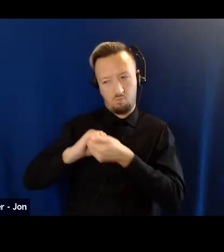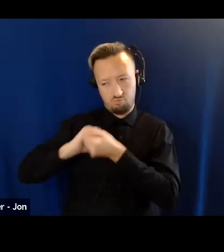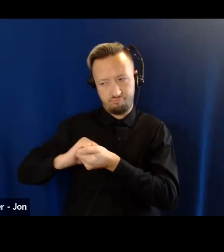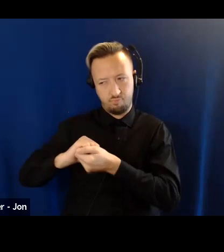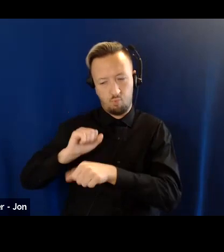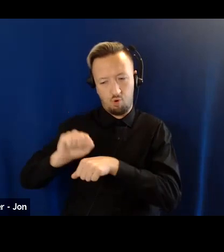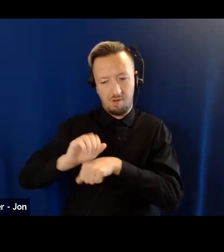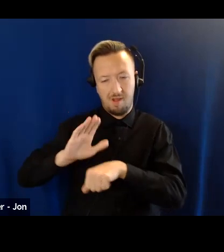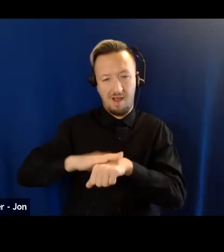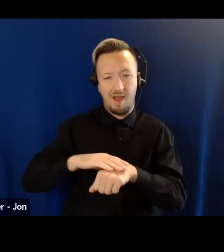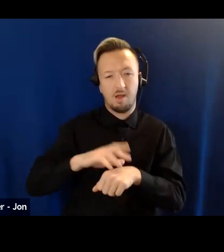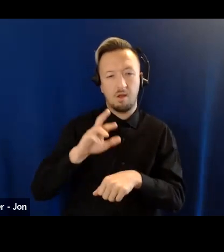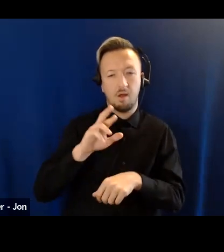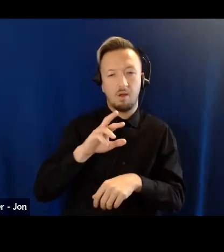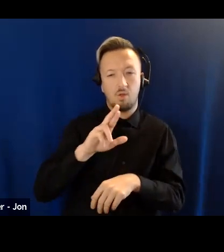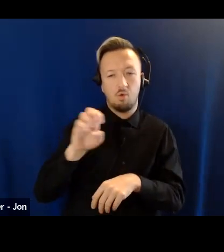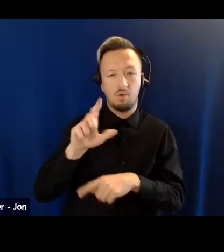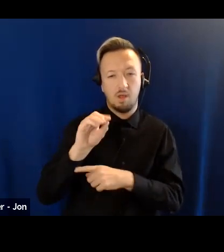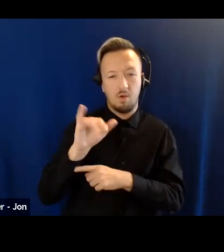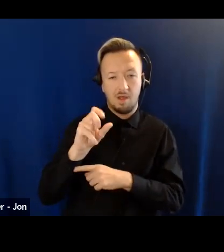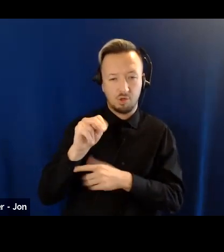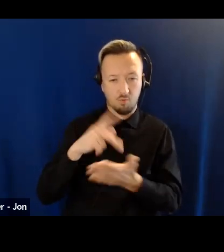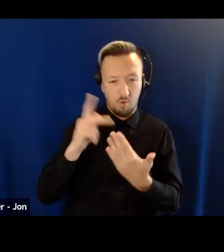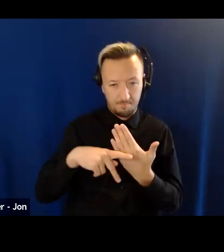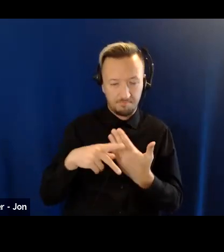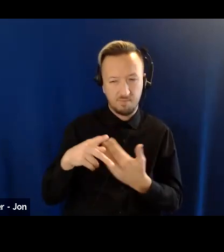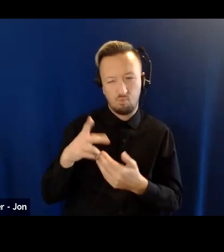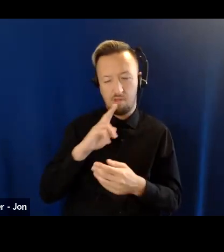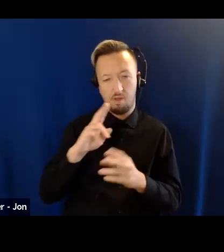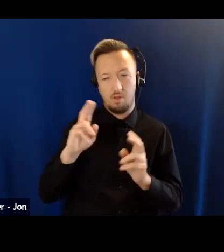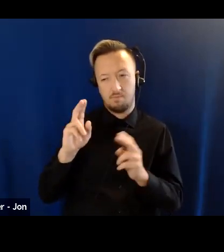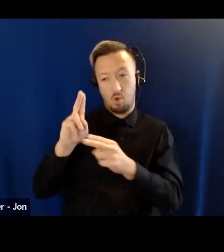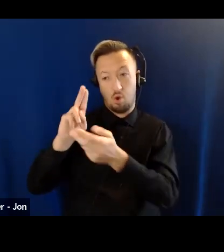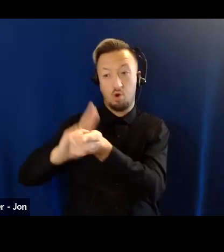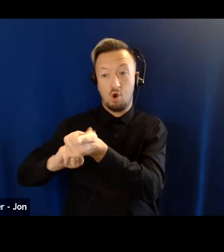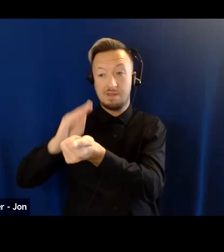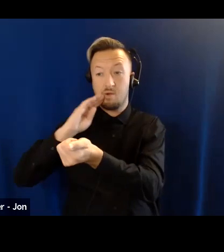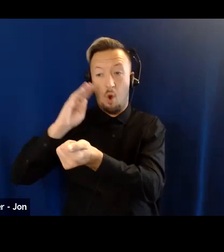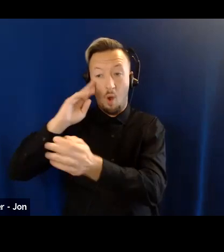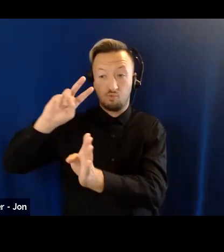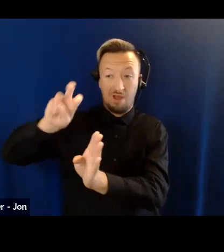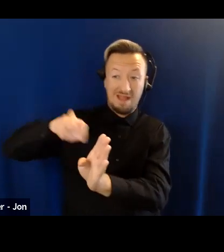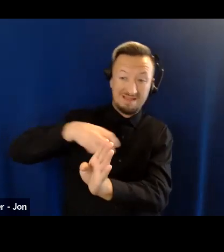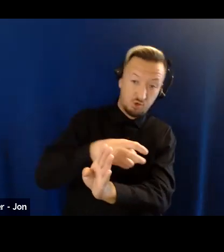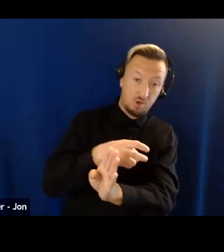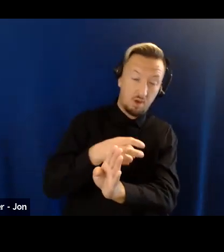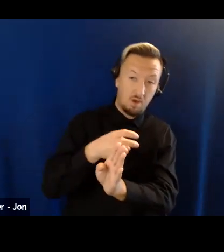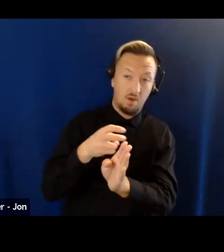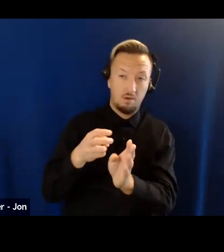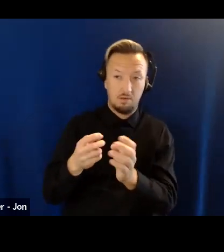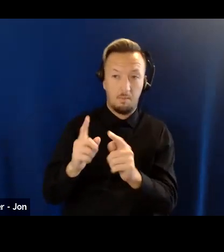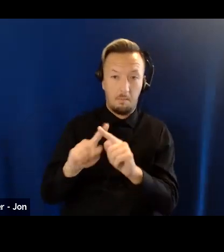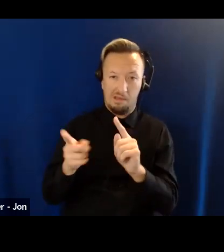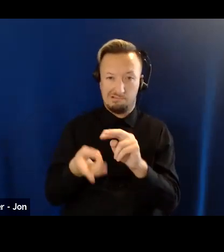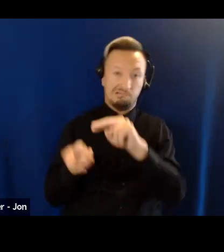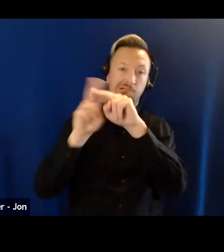program. And for us, it's basically nursing home transition on steroids. We utilize a